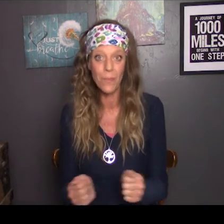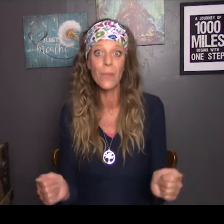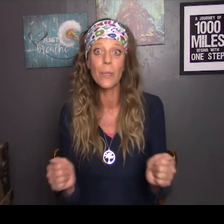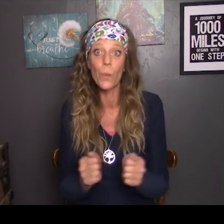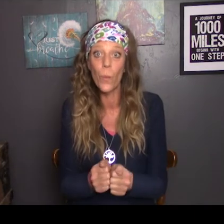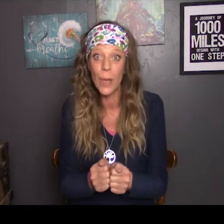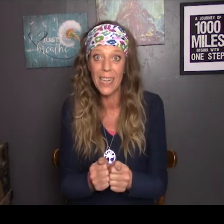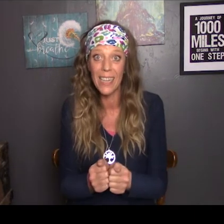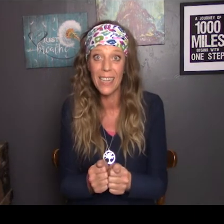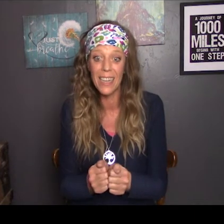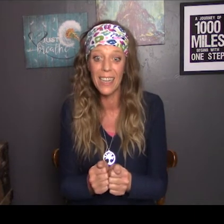With.